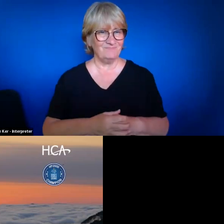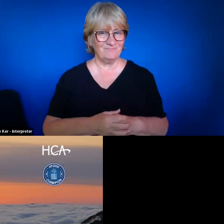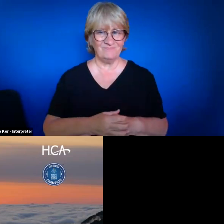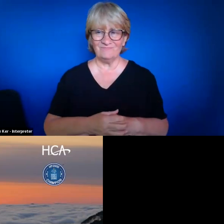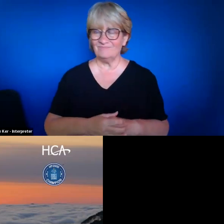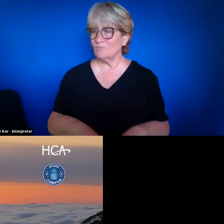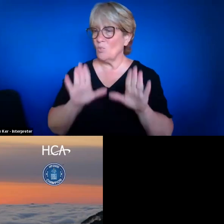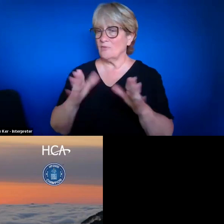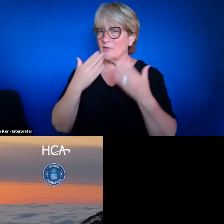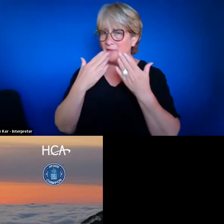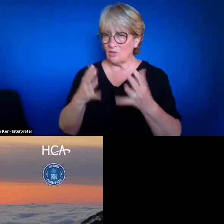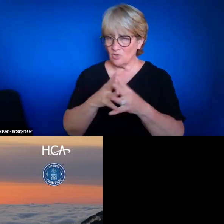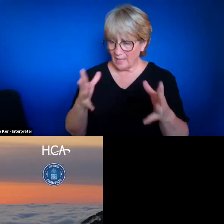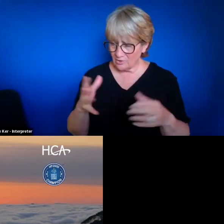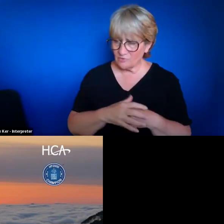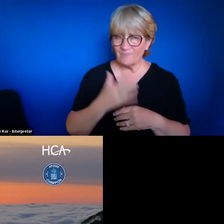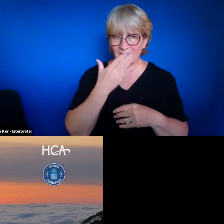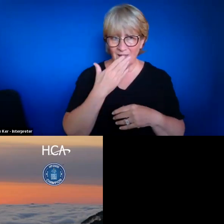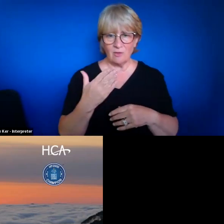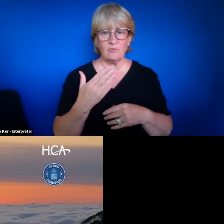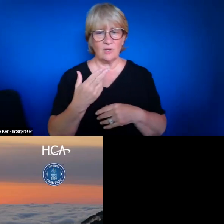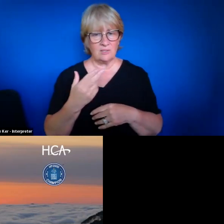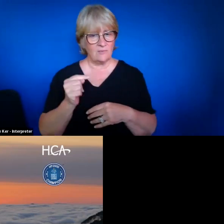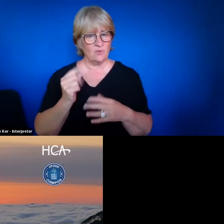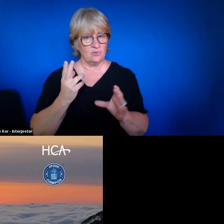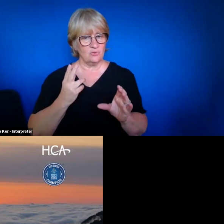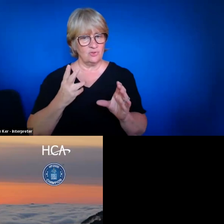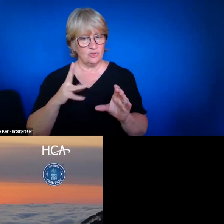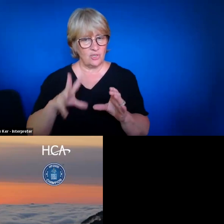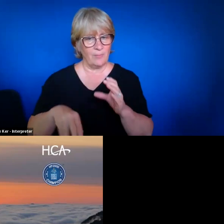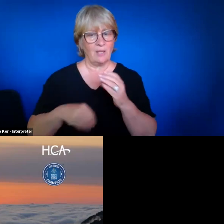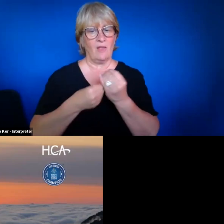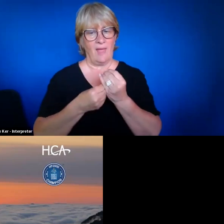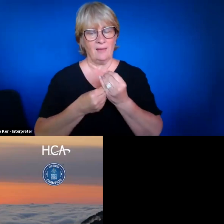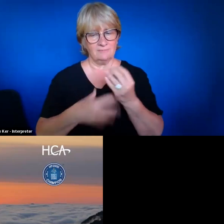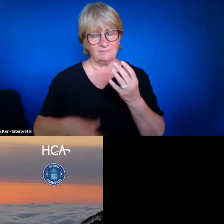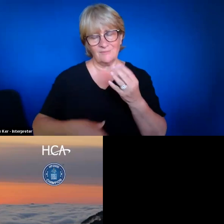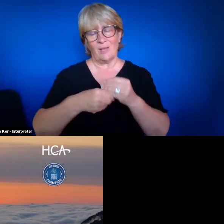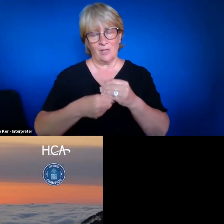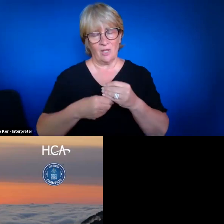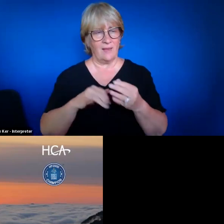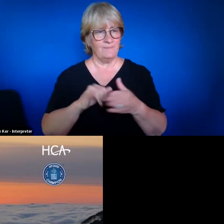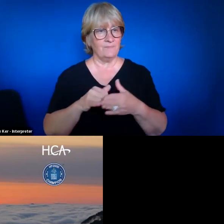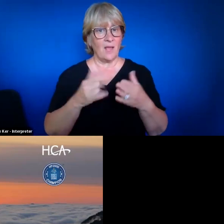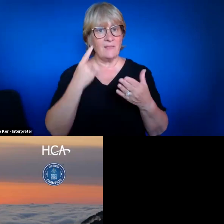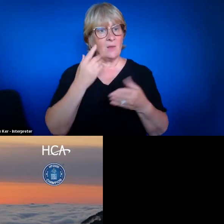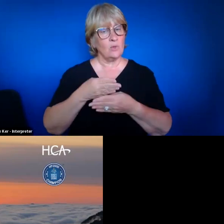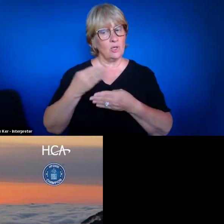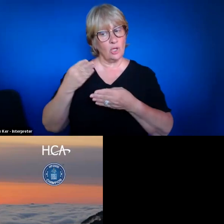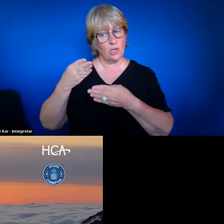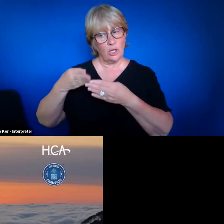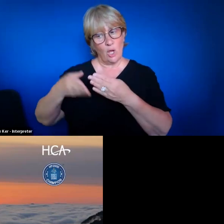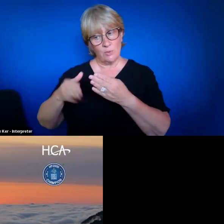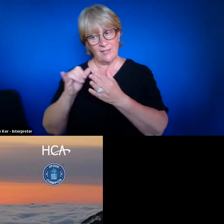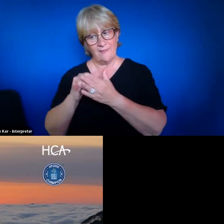Wonderful. Thank you so much, Carrie, and thanks to the HCA team for jumping on that in the background. So, all right, I think we'll close this out and move